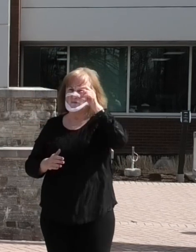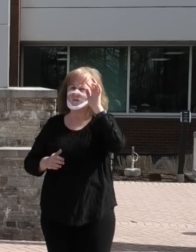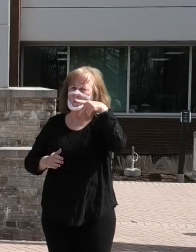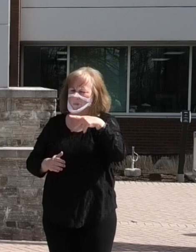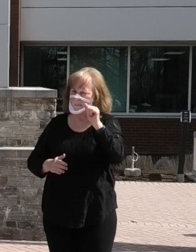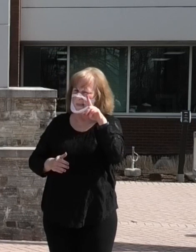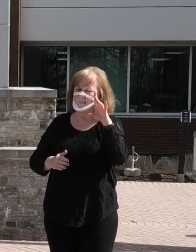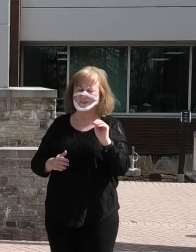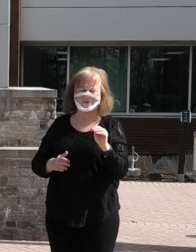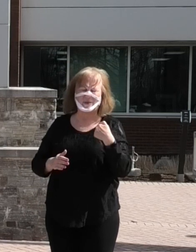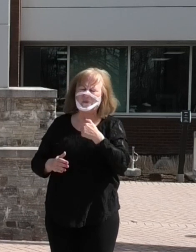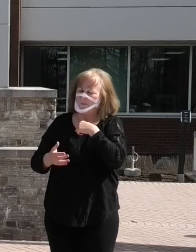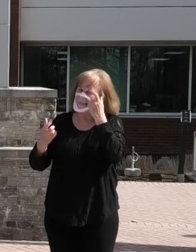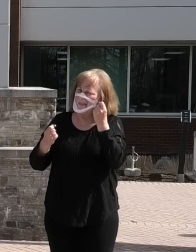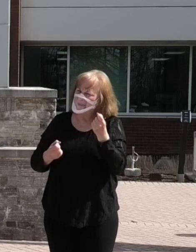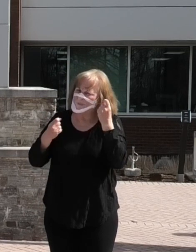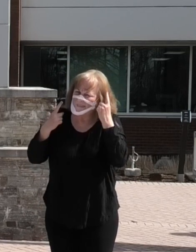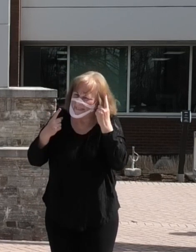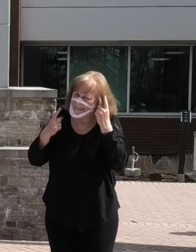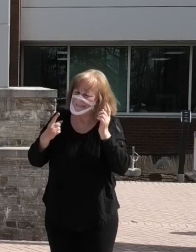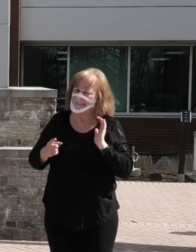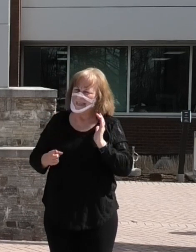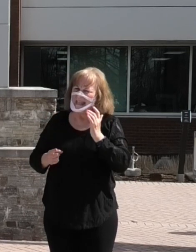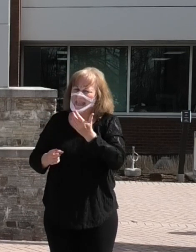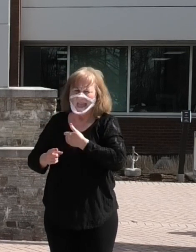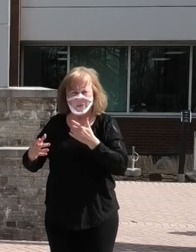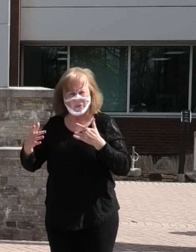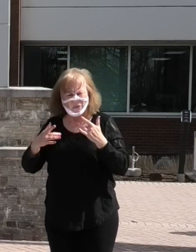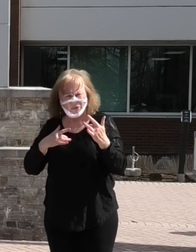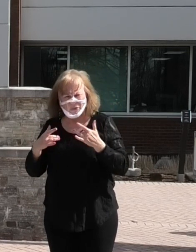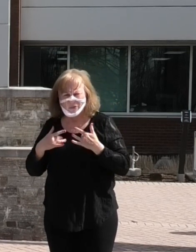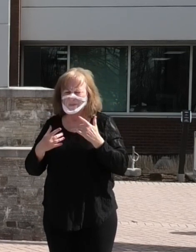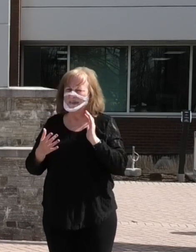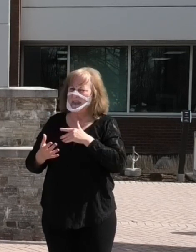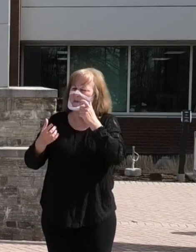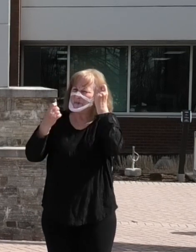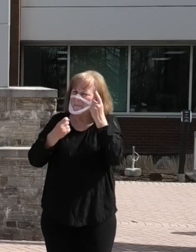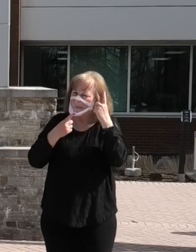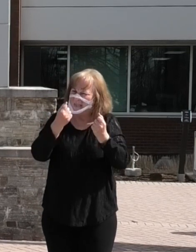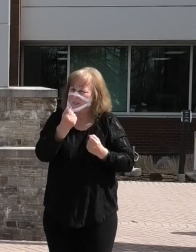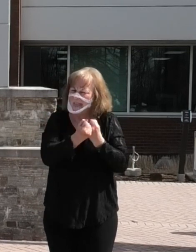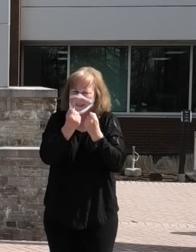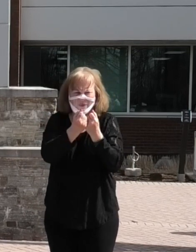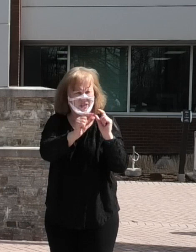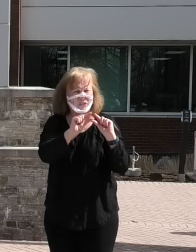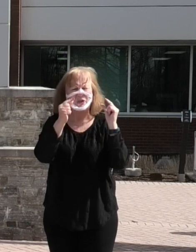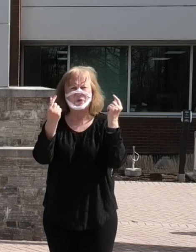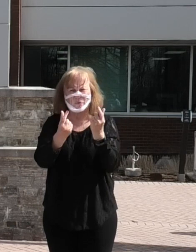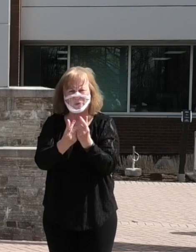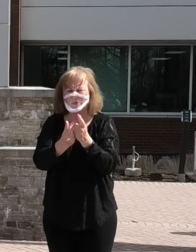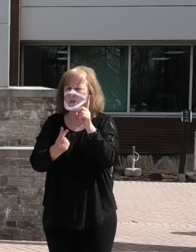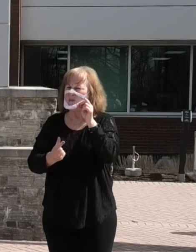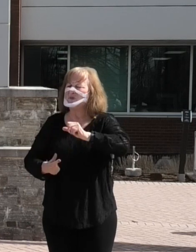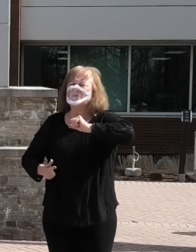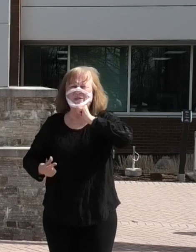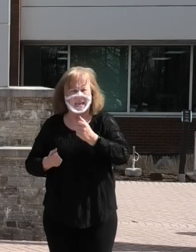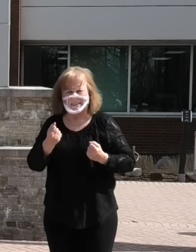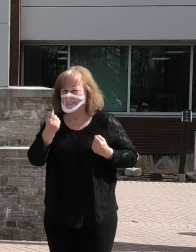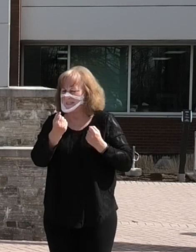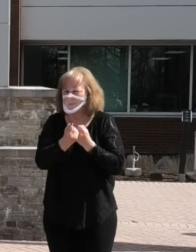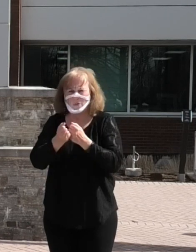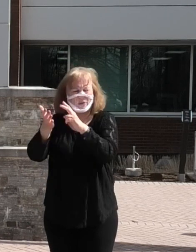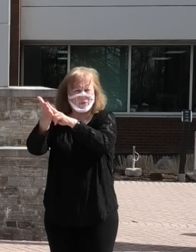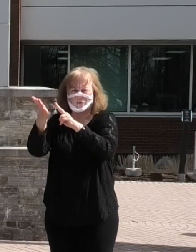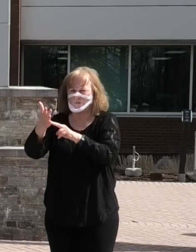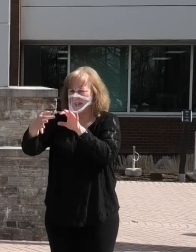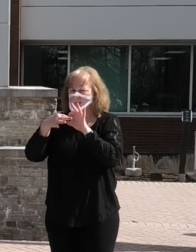it's understandable that our concerned and compassionate advocacy groups do not support